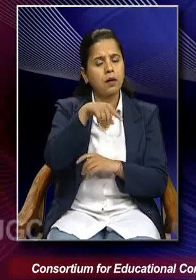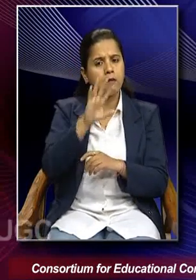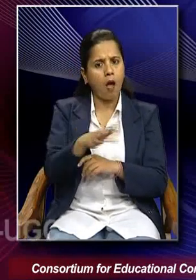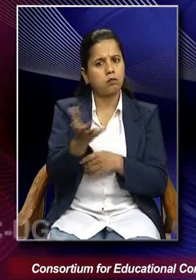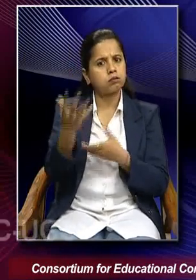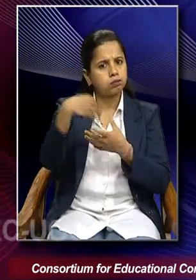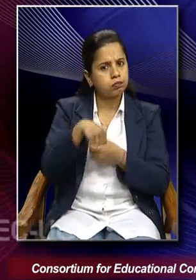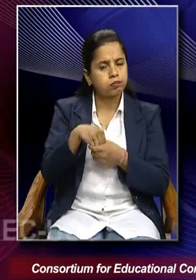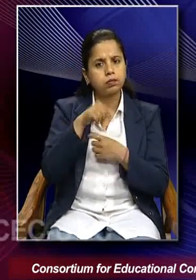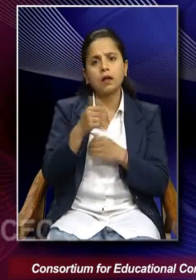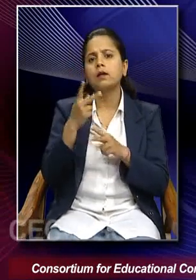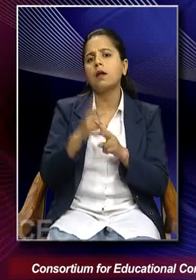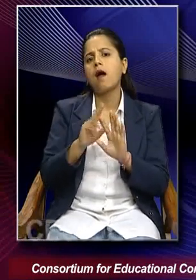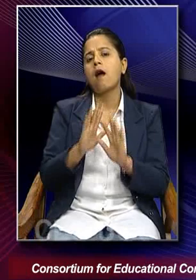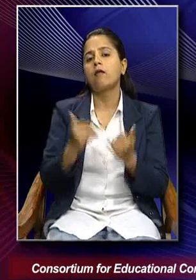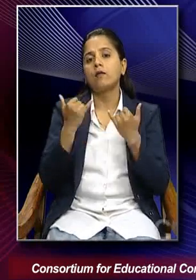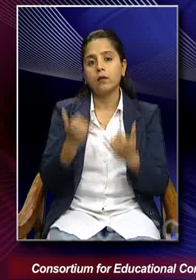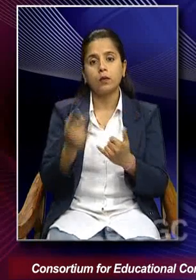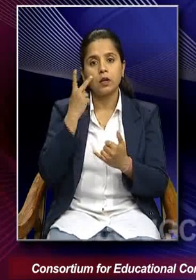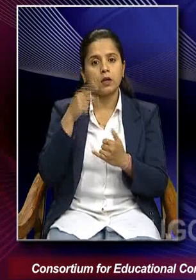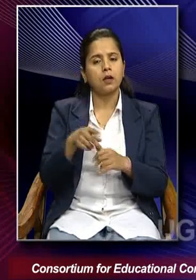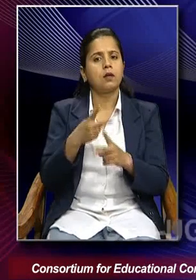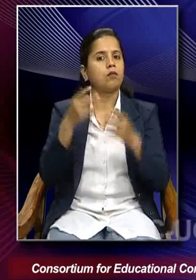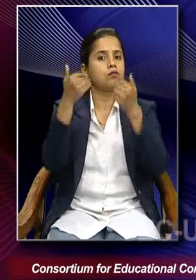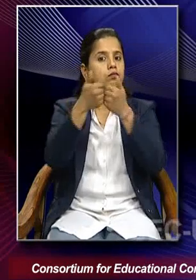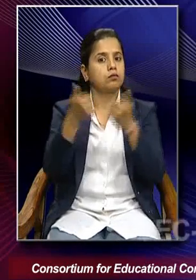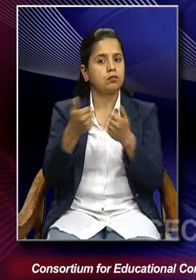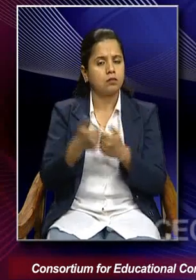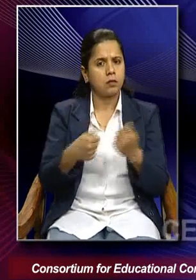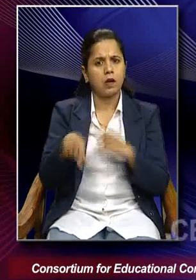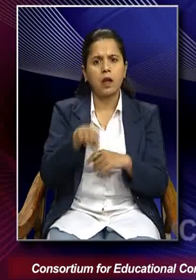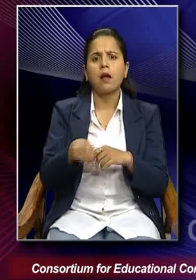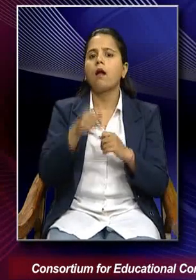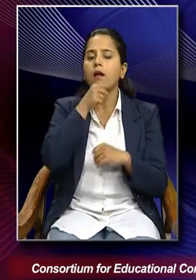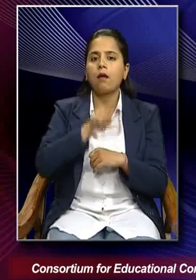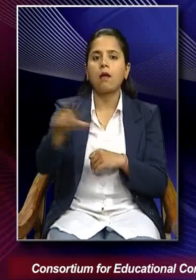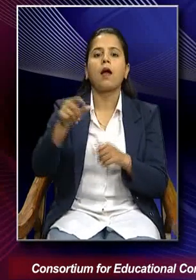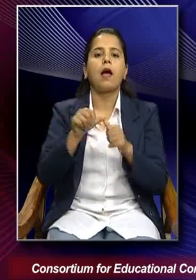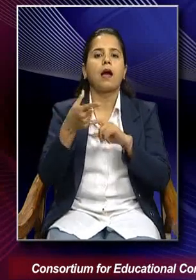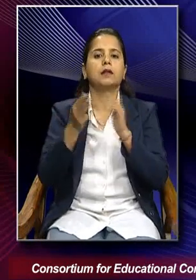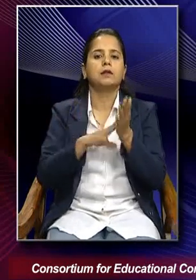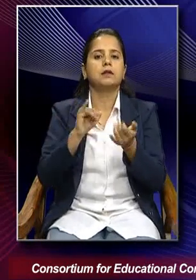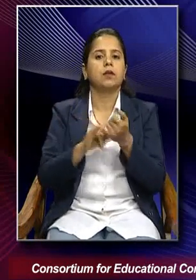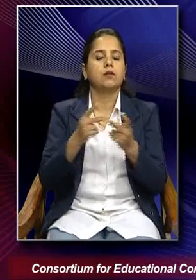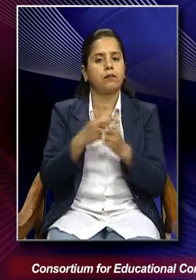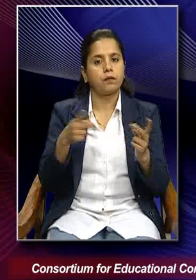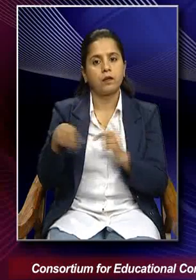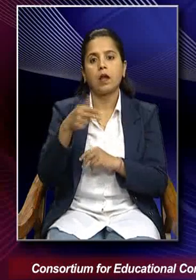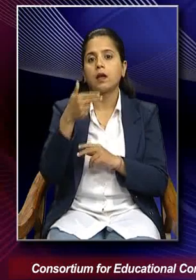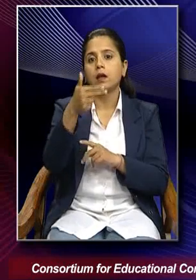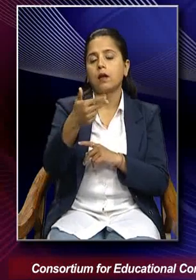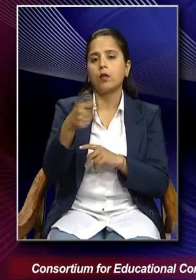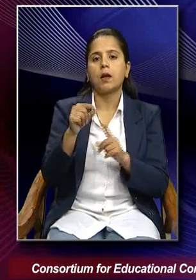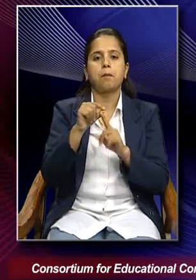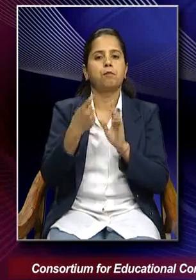posits the existence of indivisible and eternal atoms, which they call